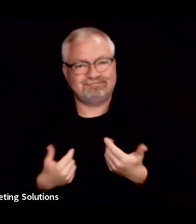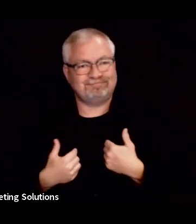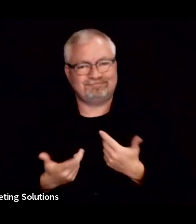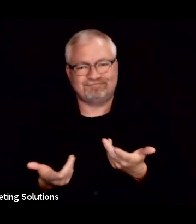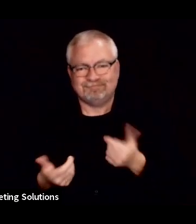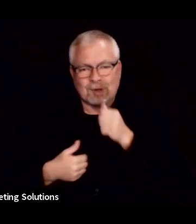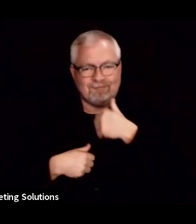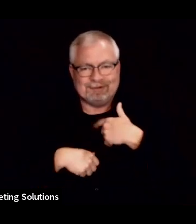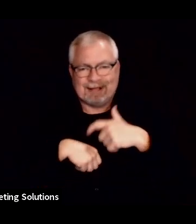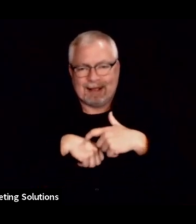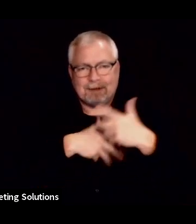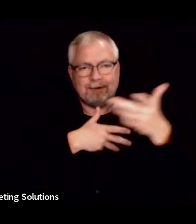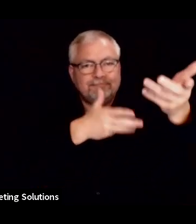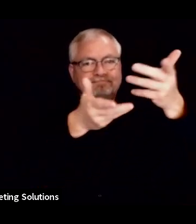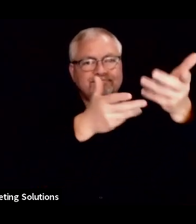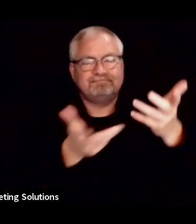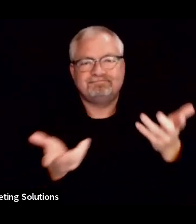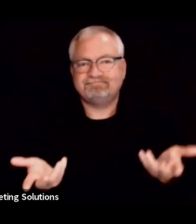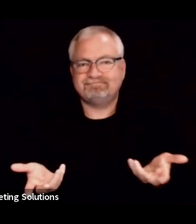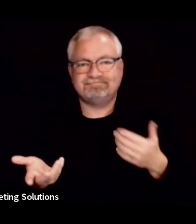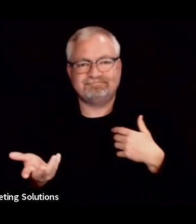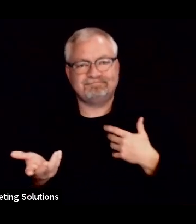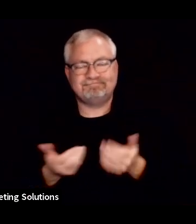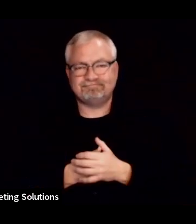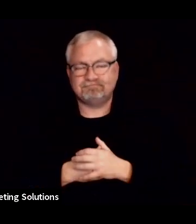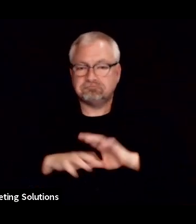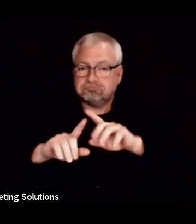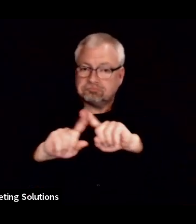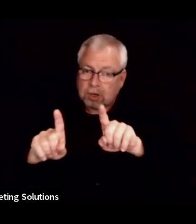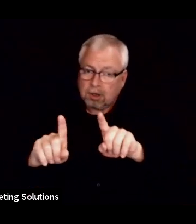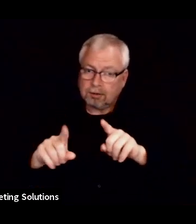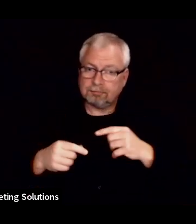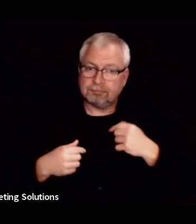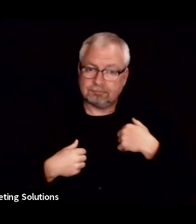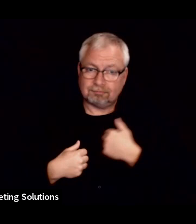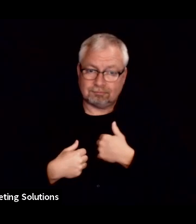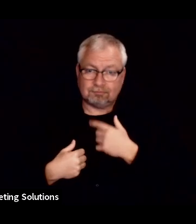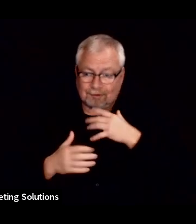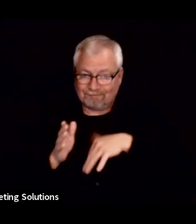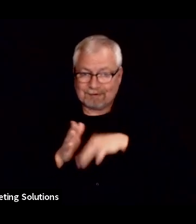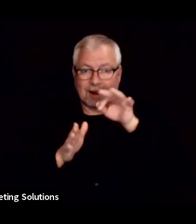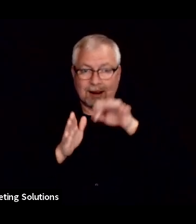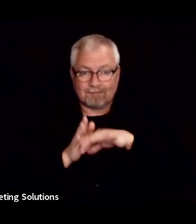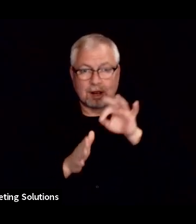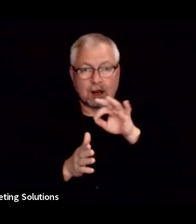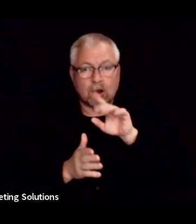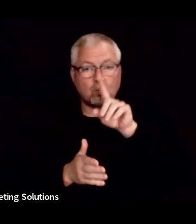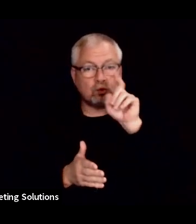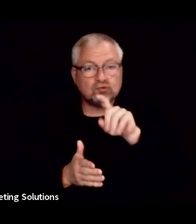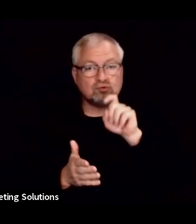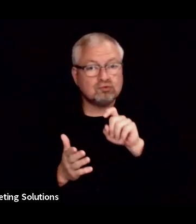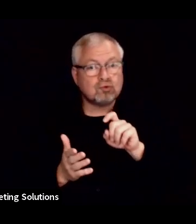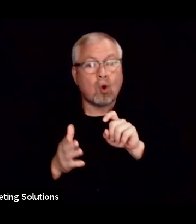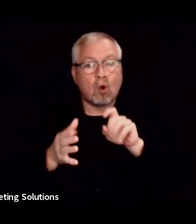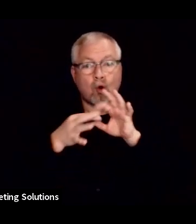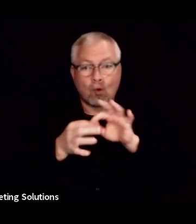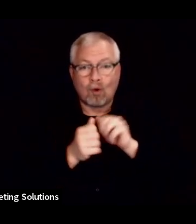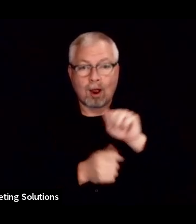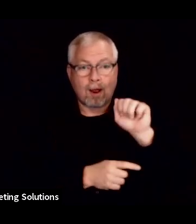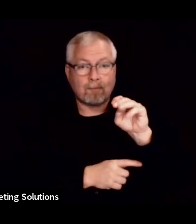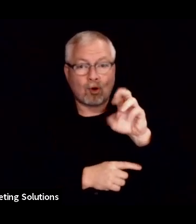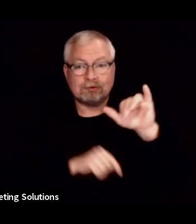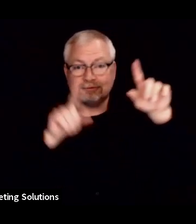get the answer to the question on the Armory testing sites. They are not drive-through